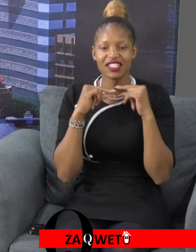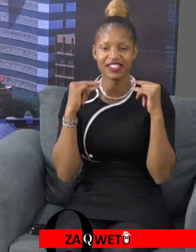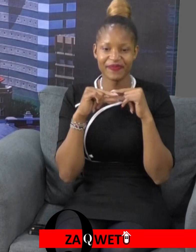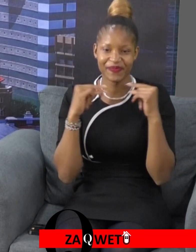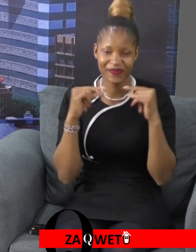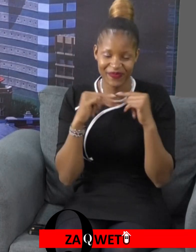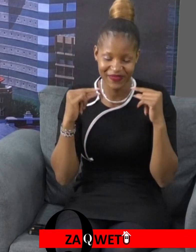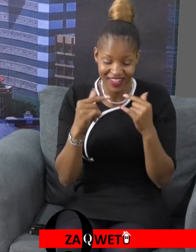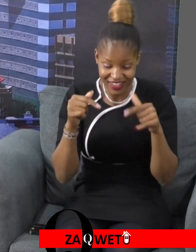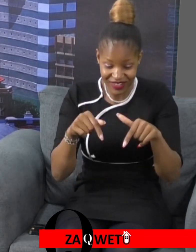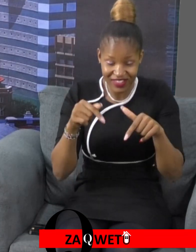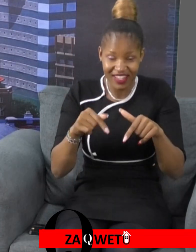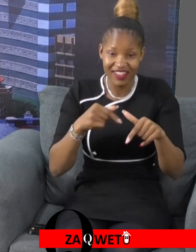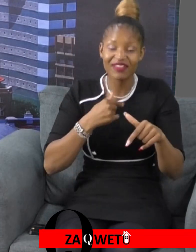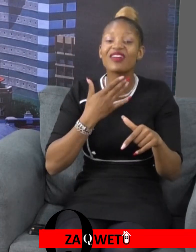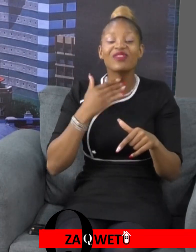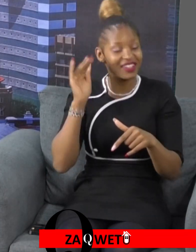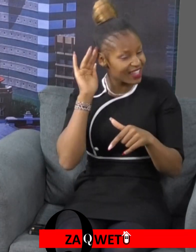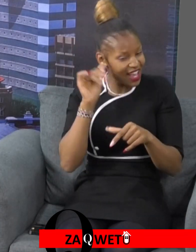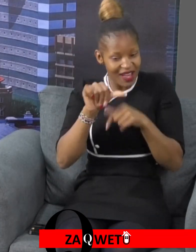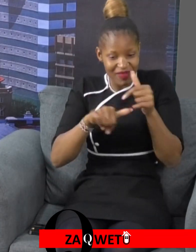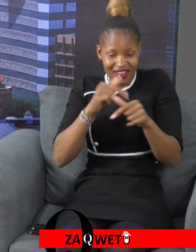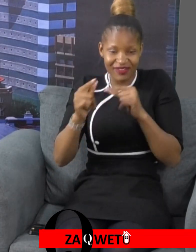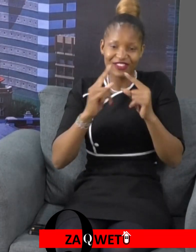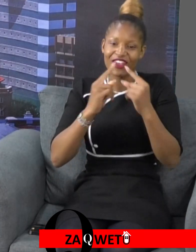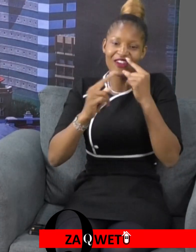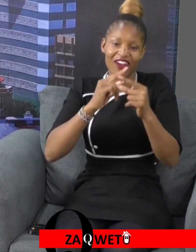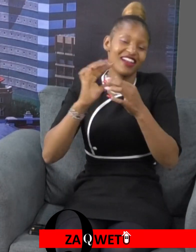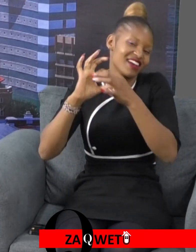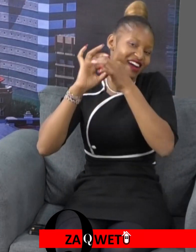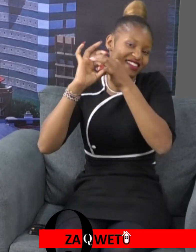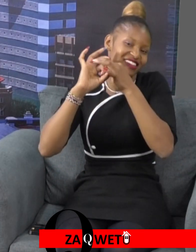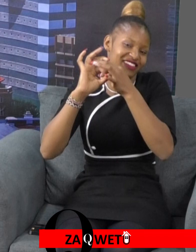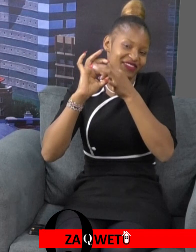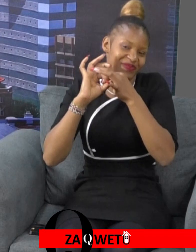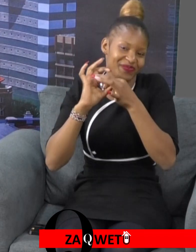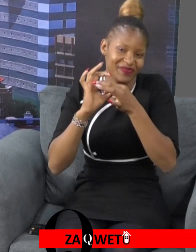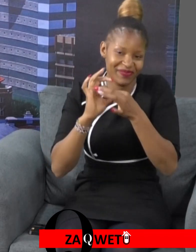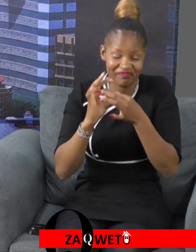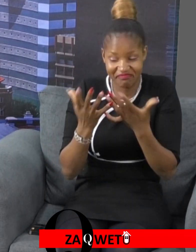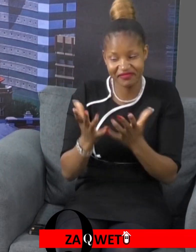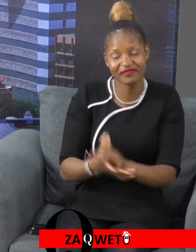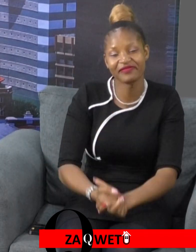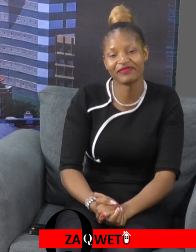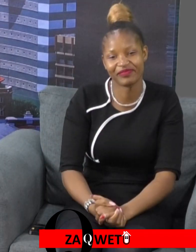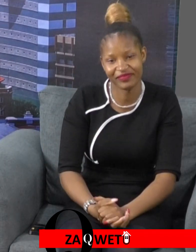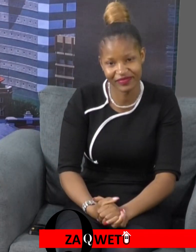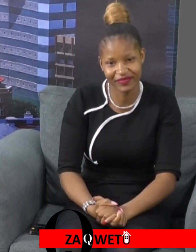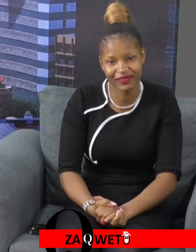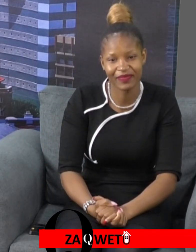at Science TV as a news host, and also I host a classroom show. Let us continue talking about